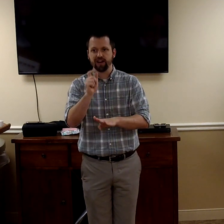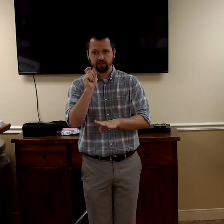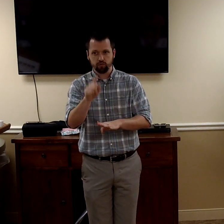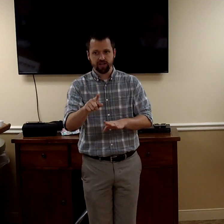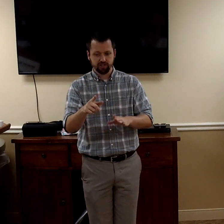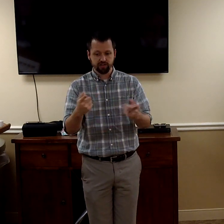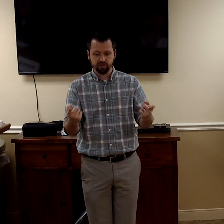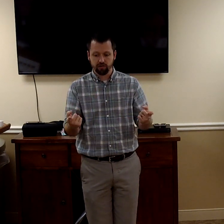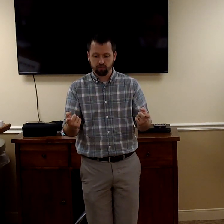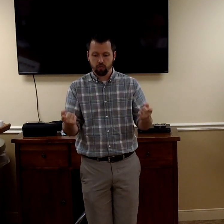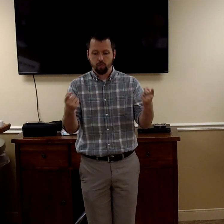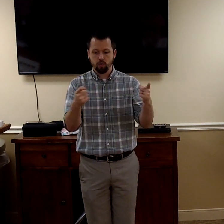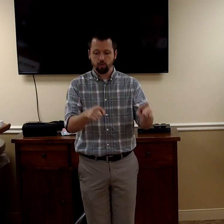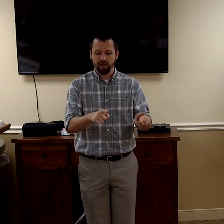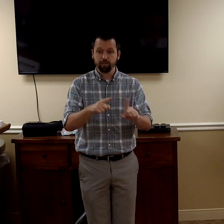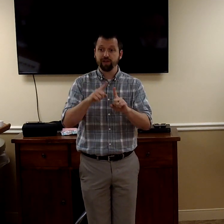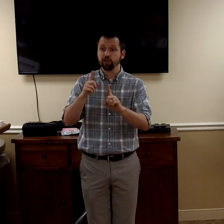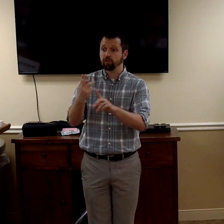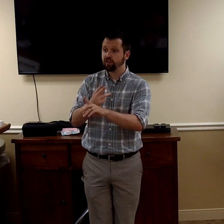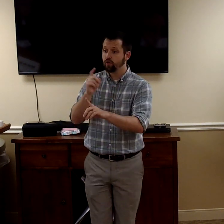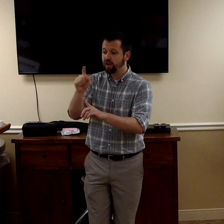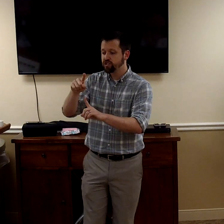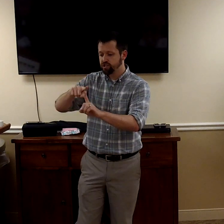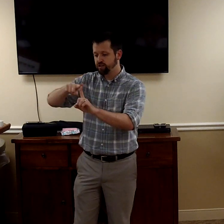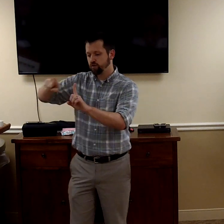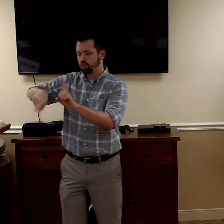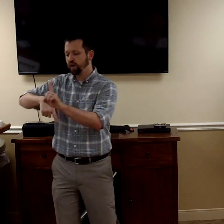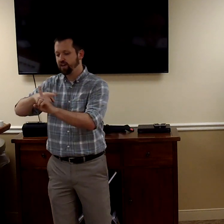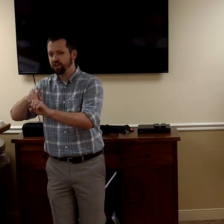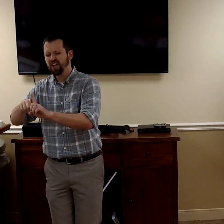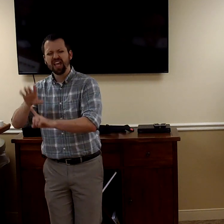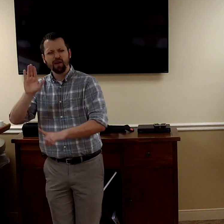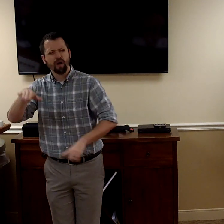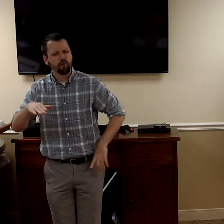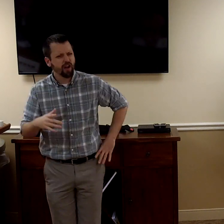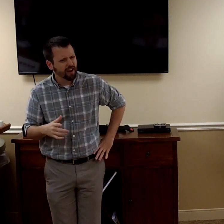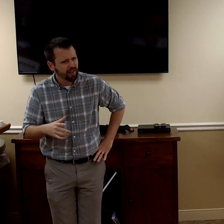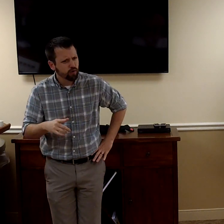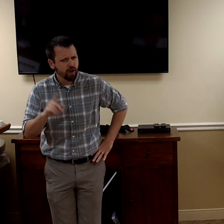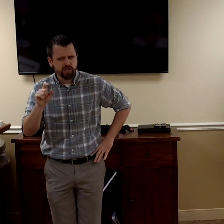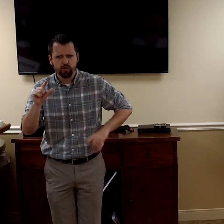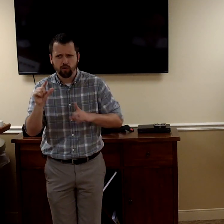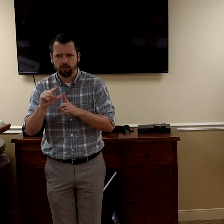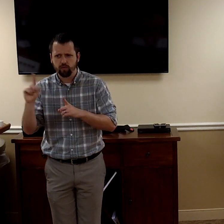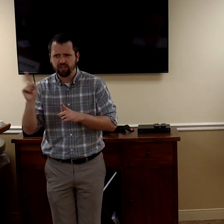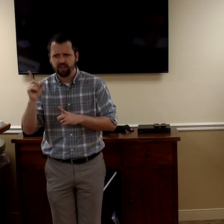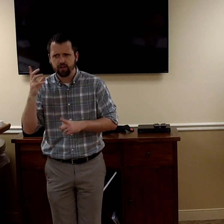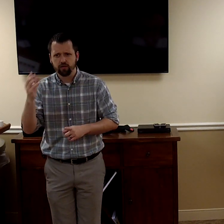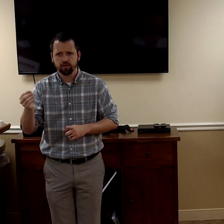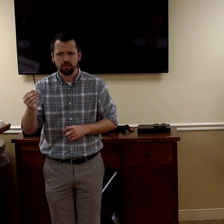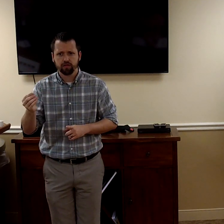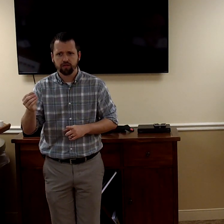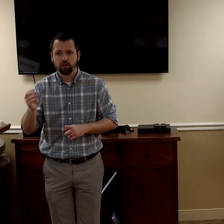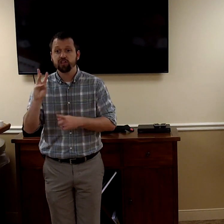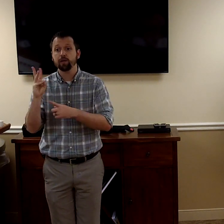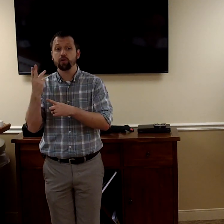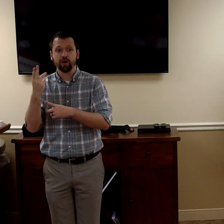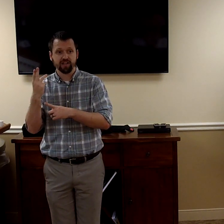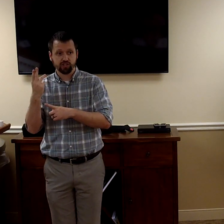as a question. So, when, but if you're using a question, when. And while we're on it, question words, where do they go? Or WH.